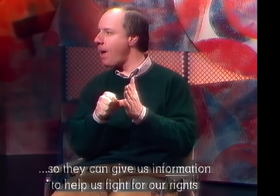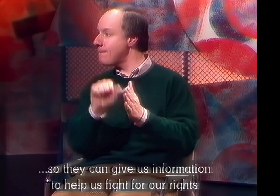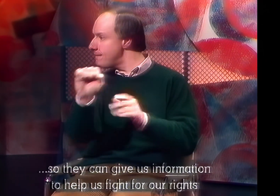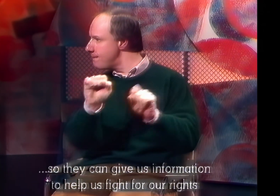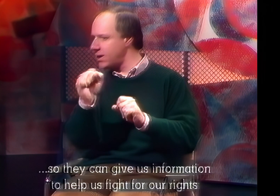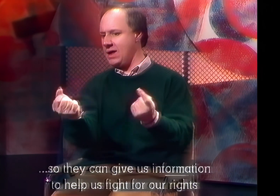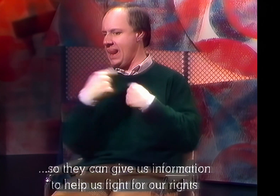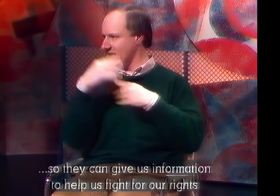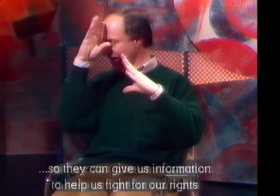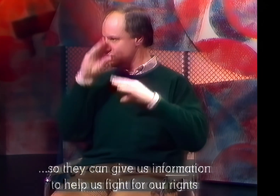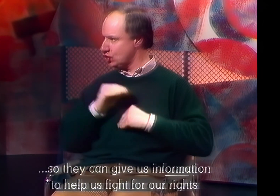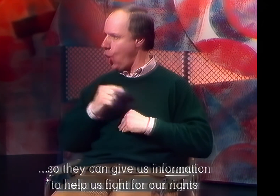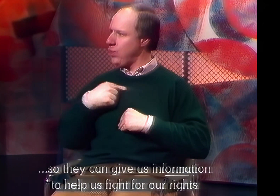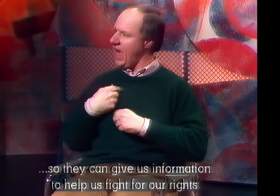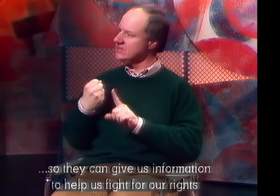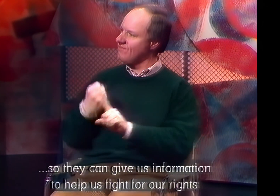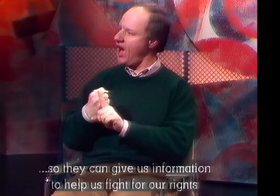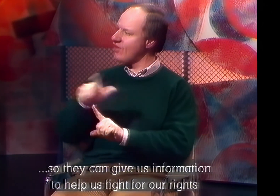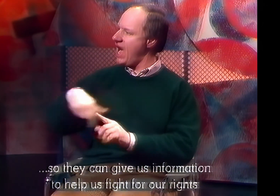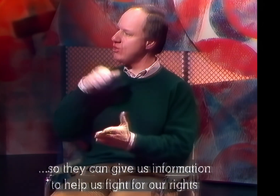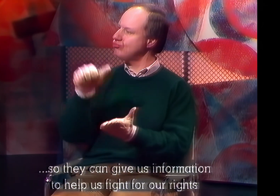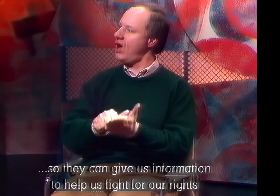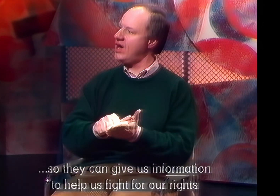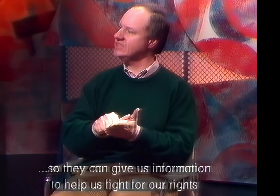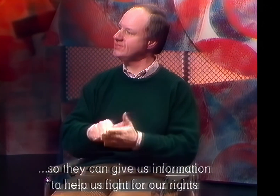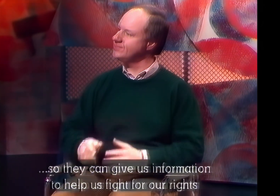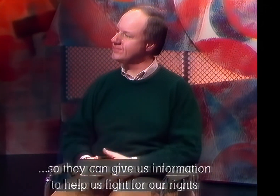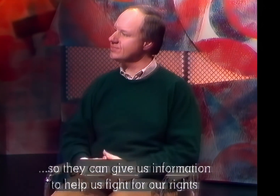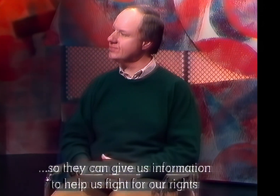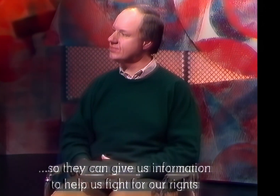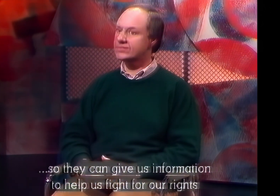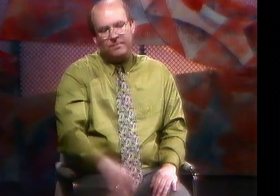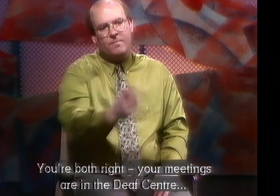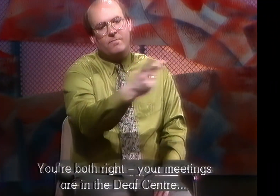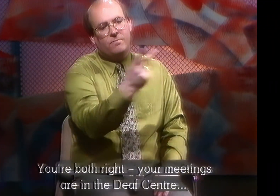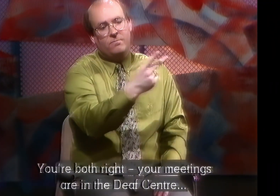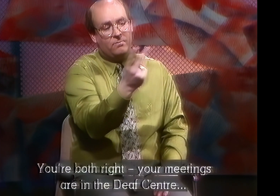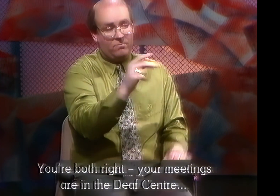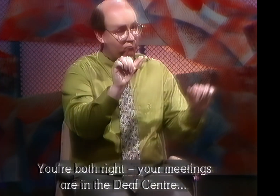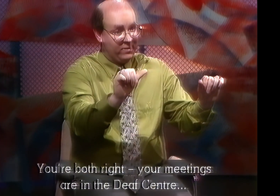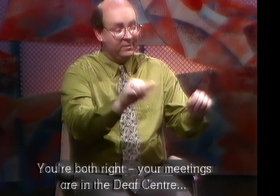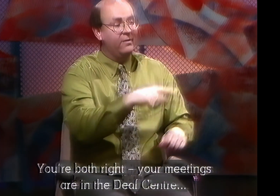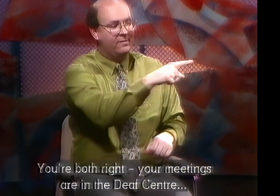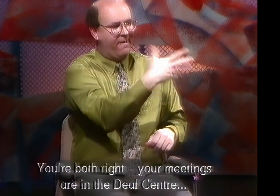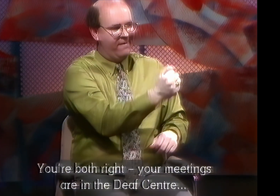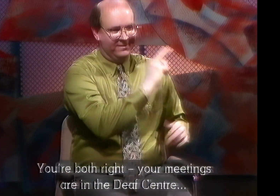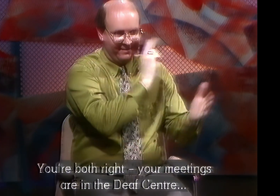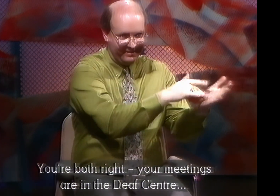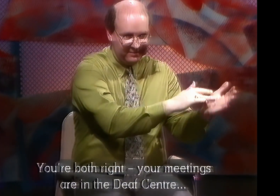can give us information to help us fight for our rights. You are both absolutely right. Your meetings are in the